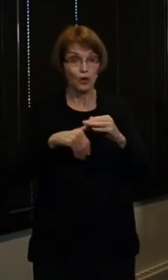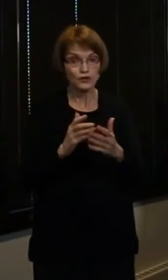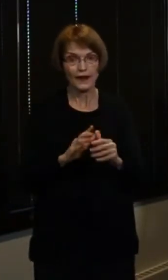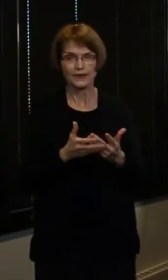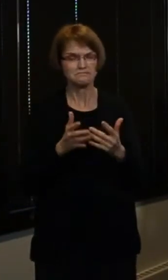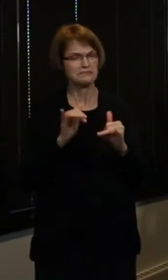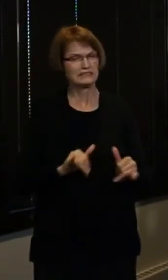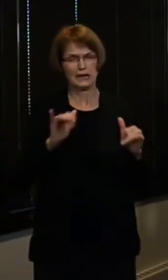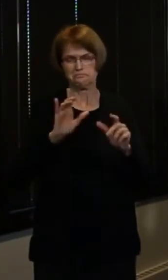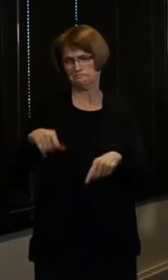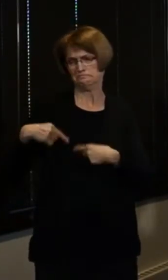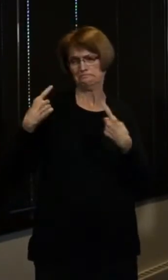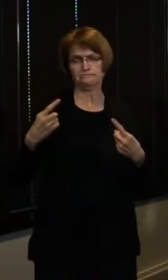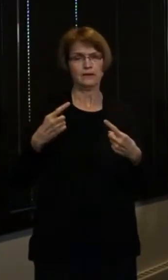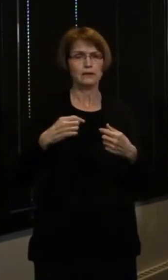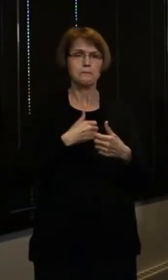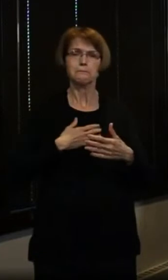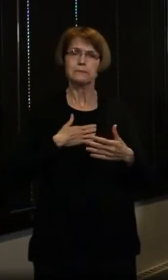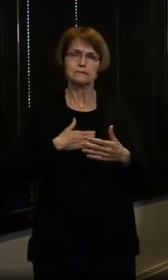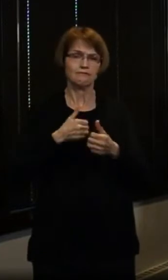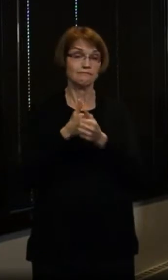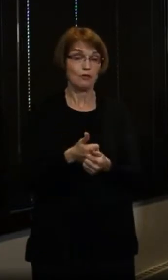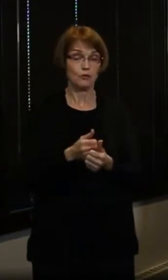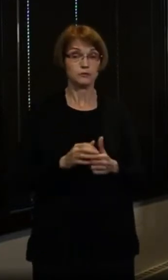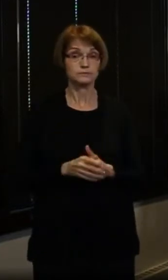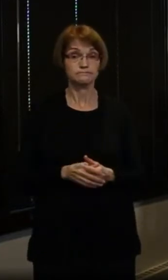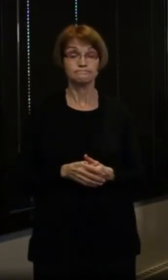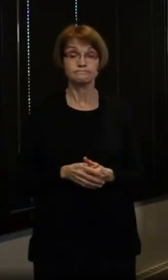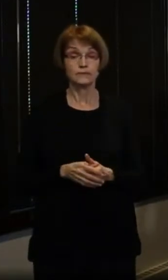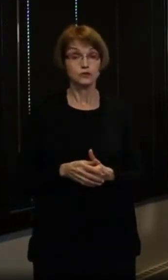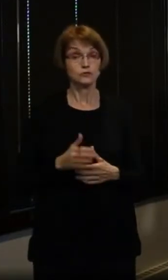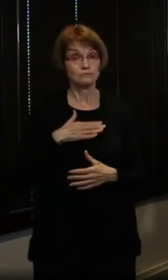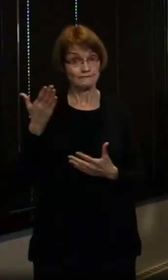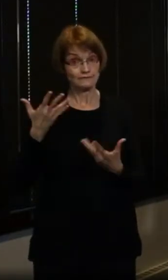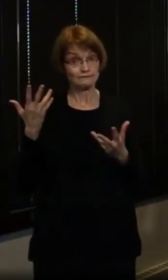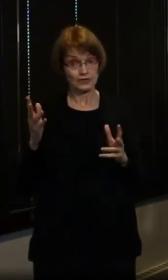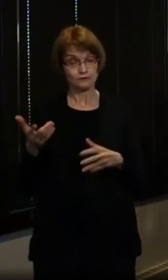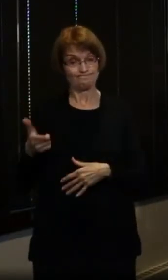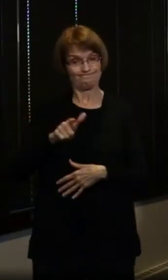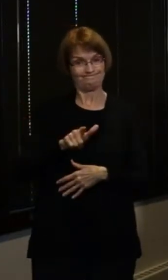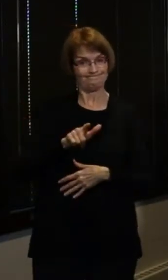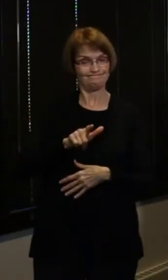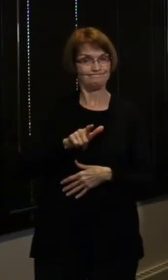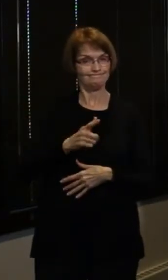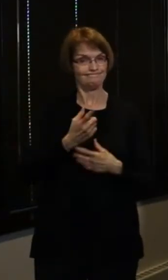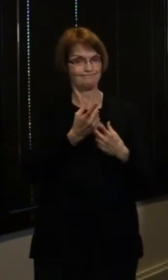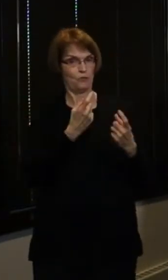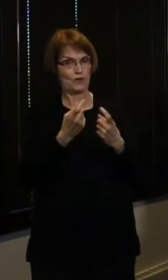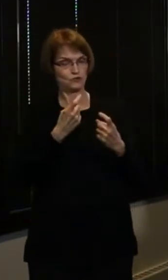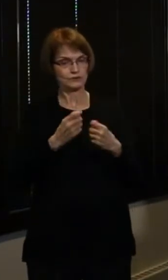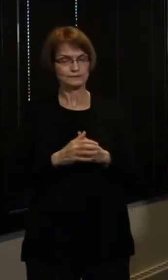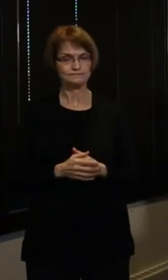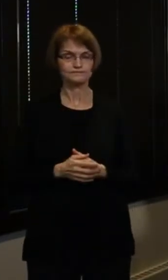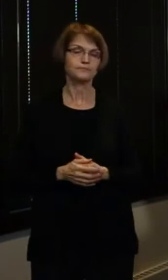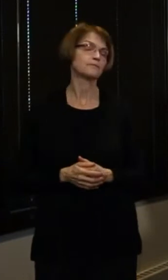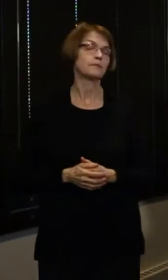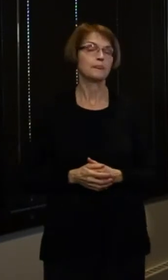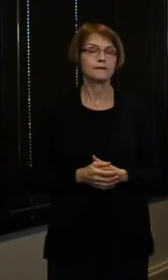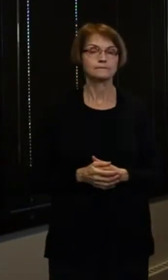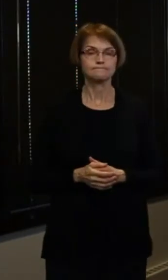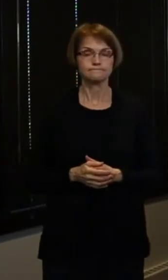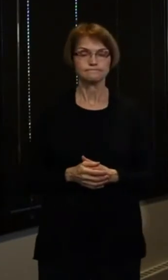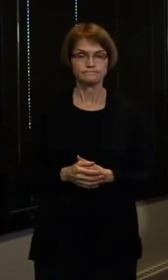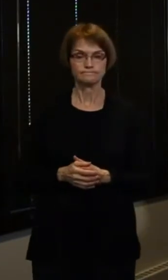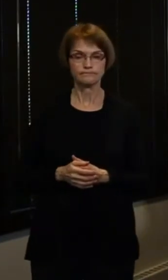said over and over again. And so with that, I'll conclude my remarks, and we'll take some questions from the media.